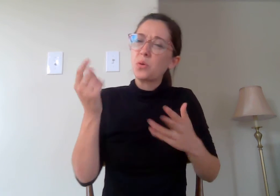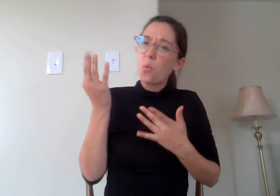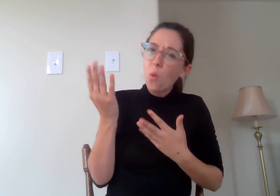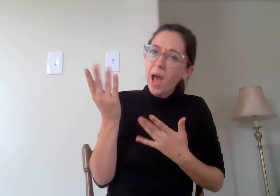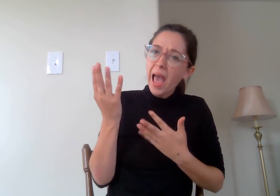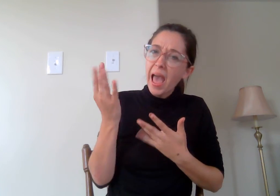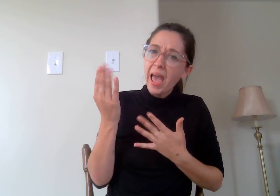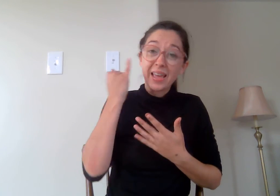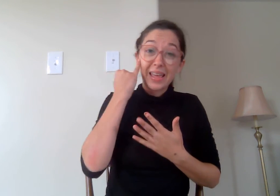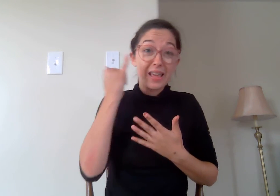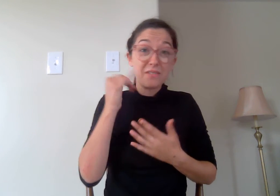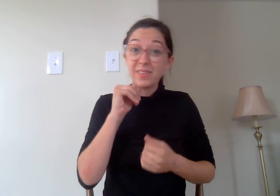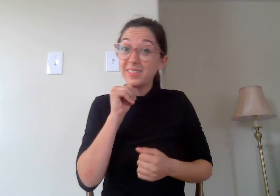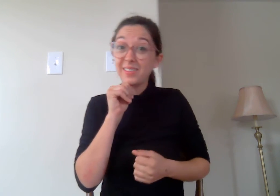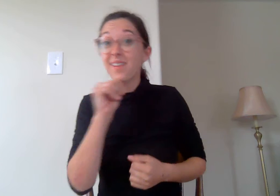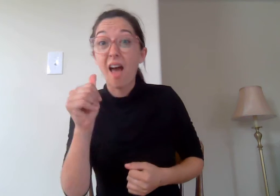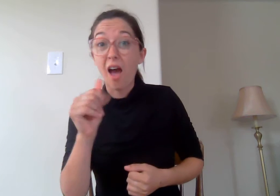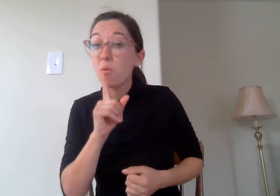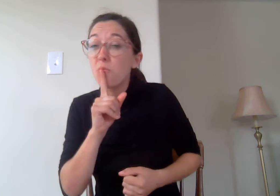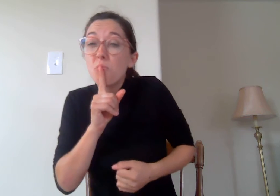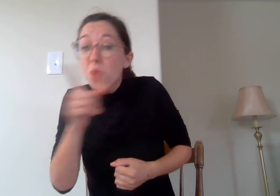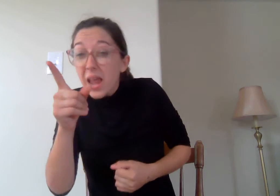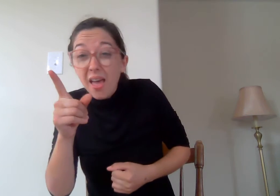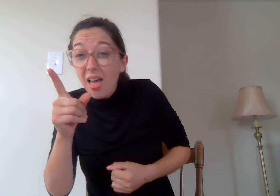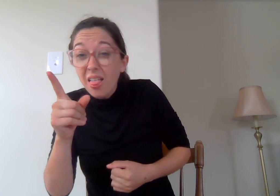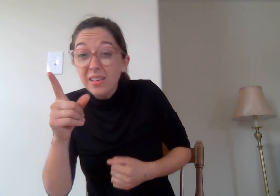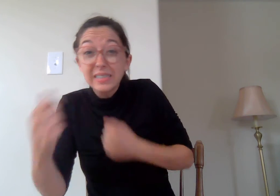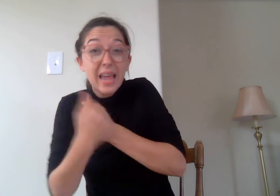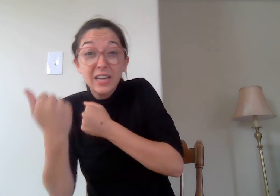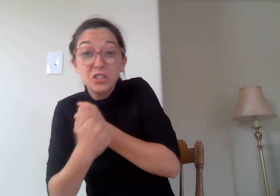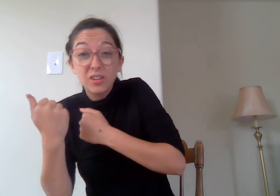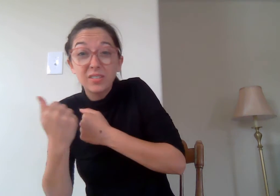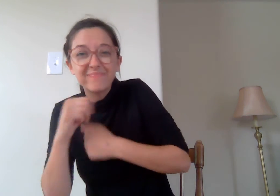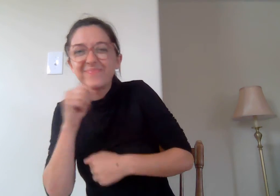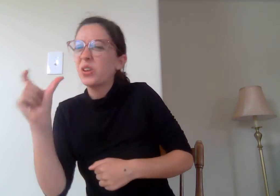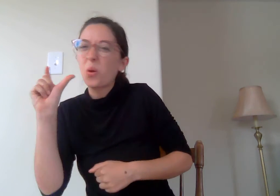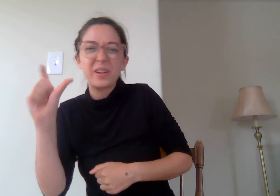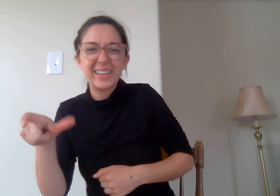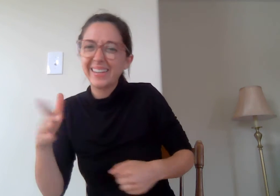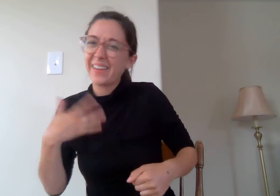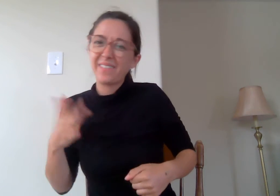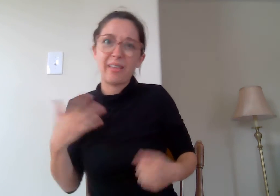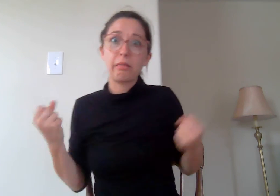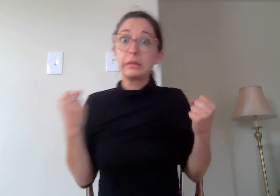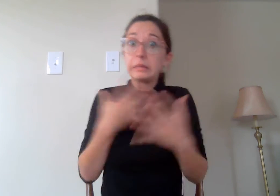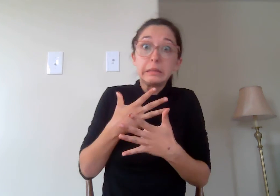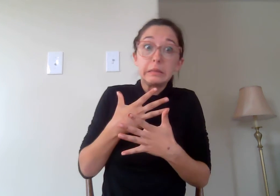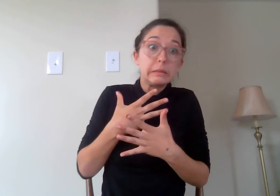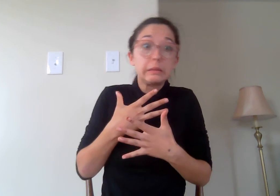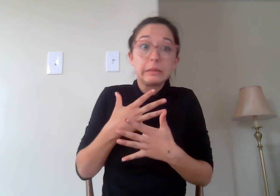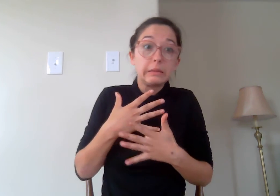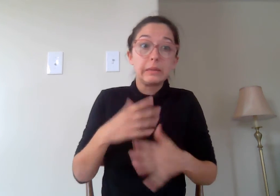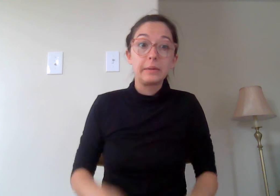whatever, it's probably another false alarm. The same sort of thing is true with us. When we're on high alert for too